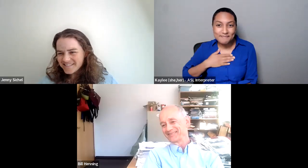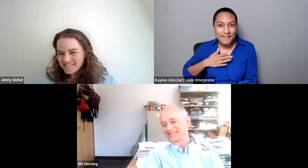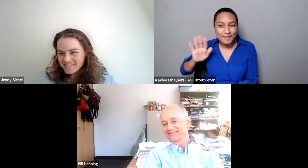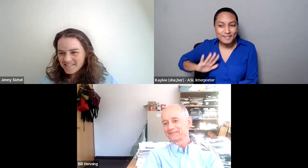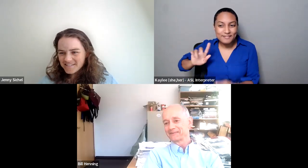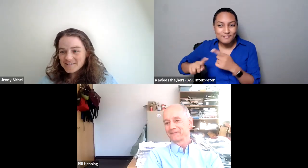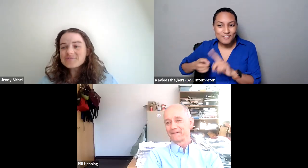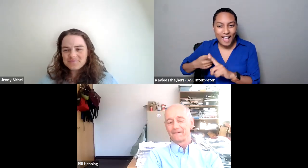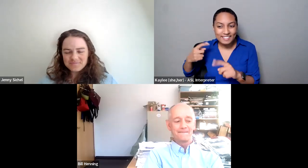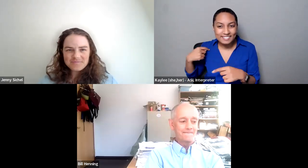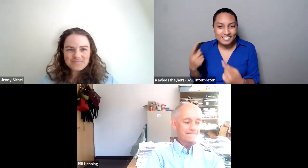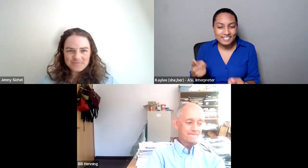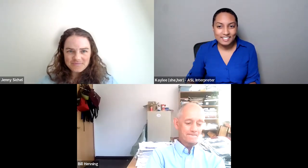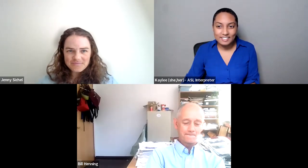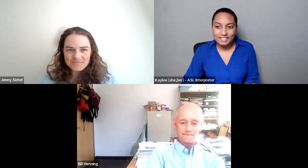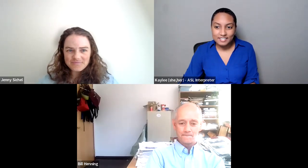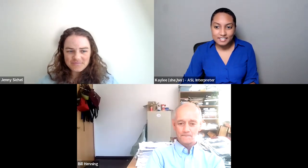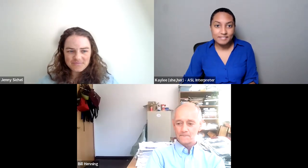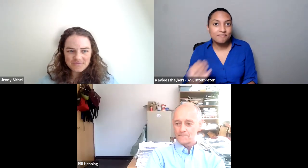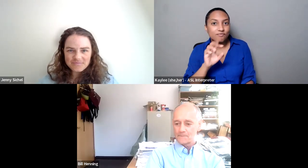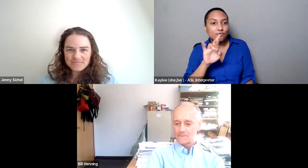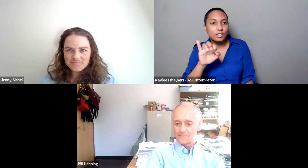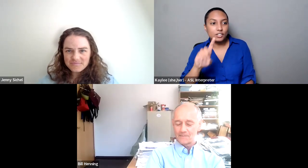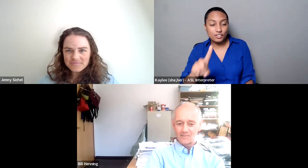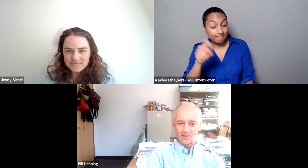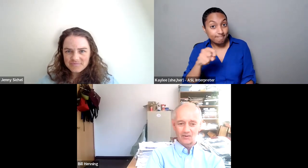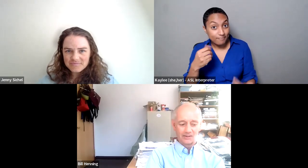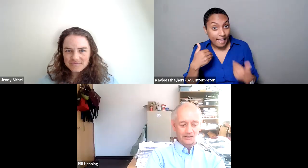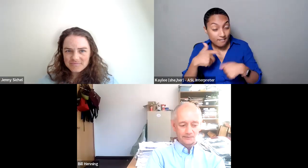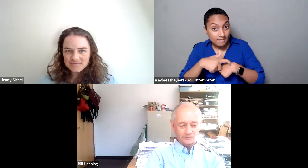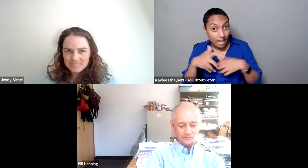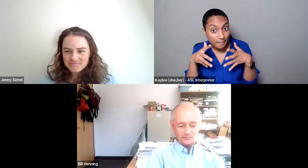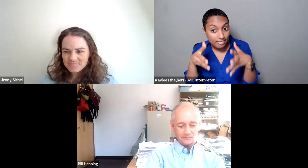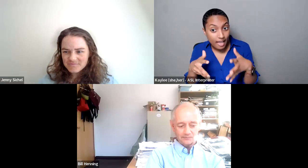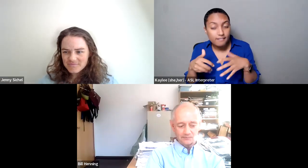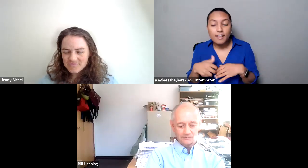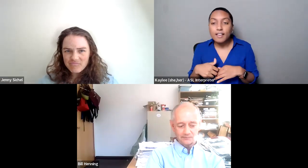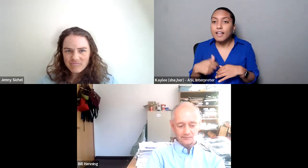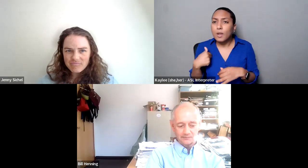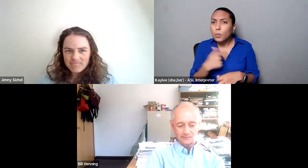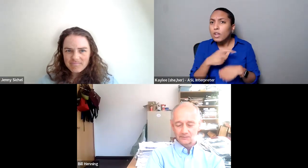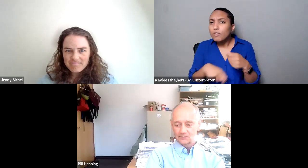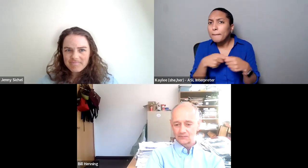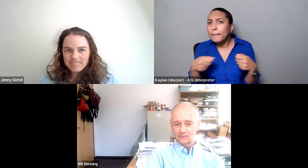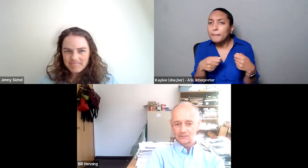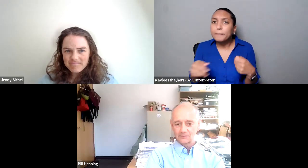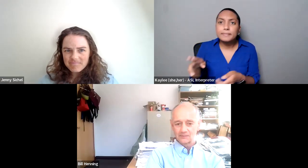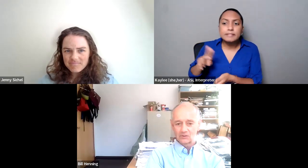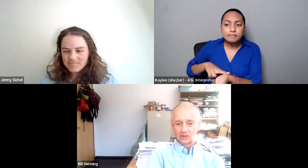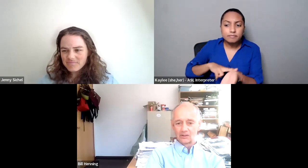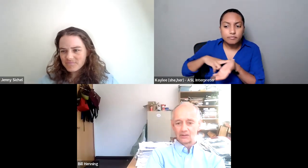we do have time. And as we're concluding and waiting to see if we do have some questions or